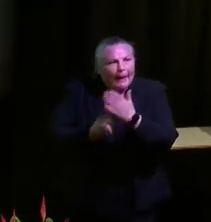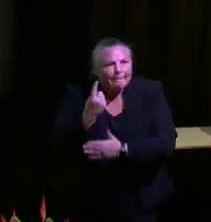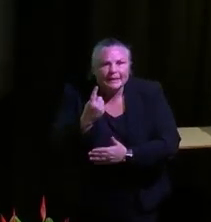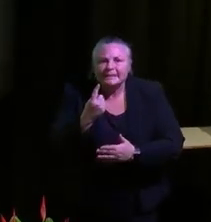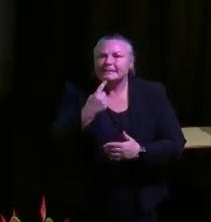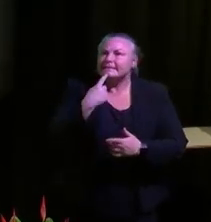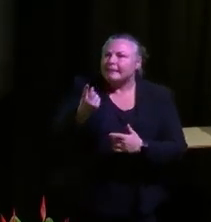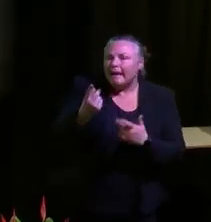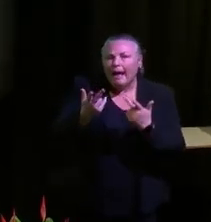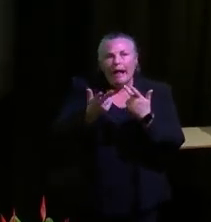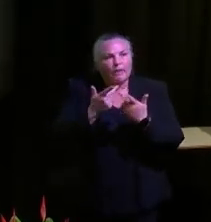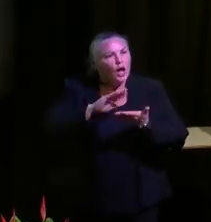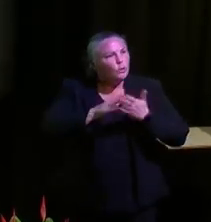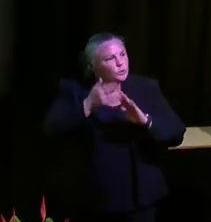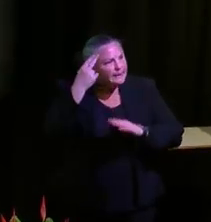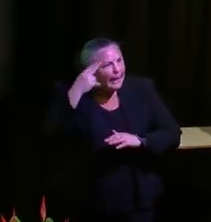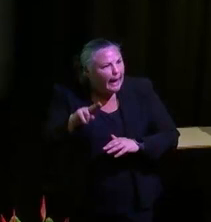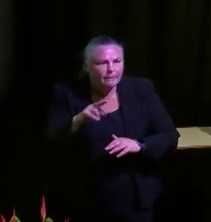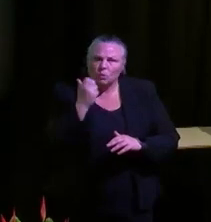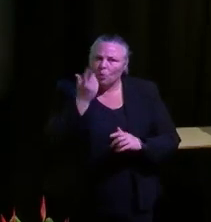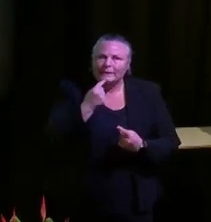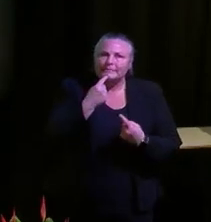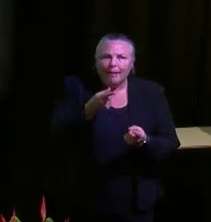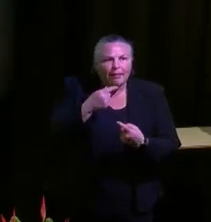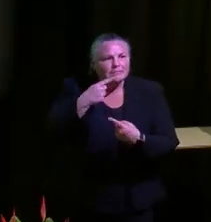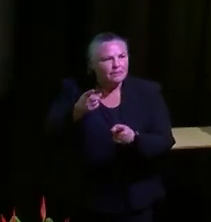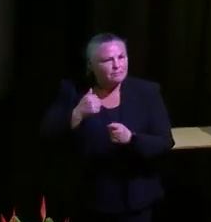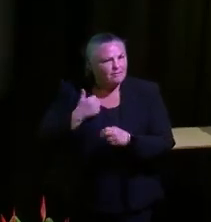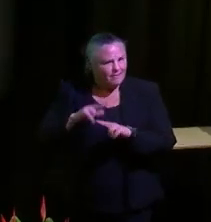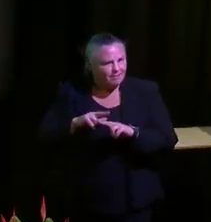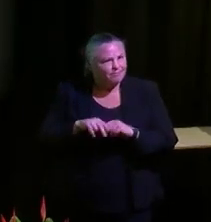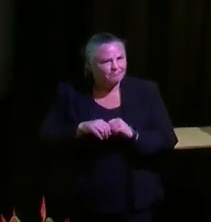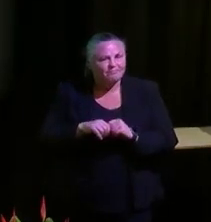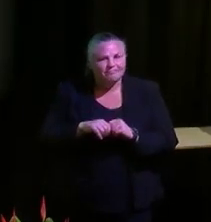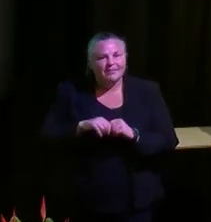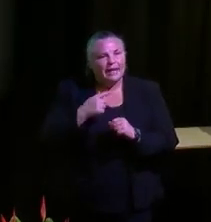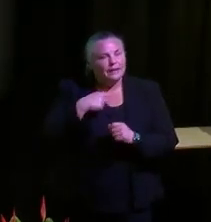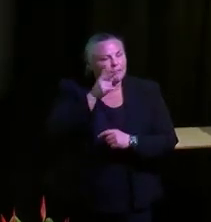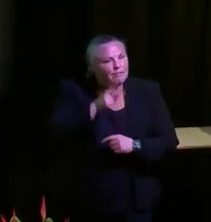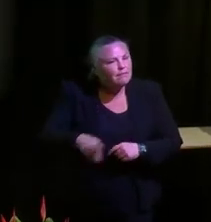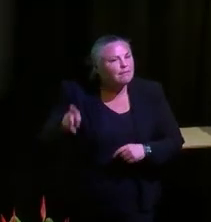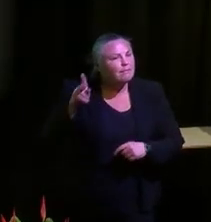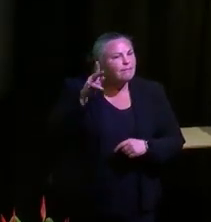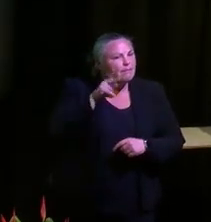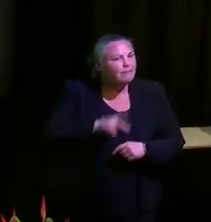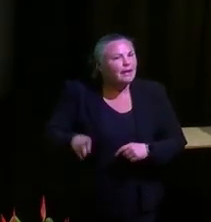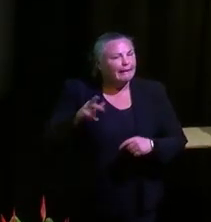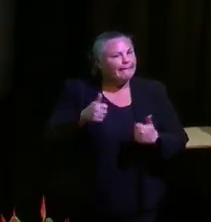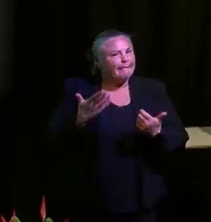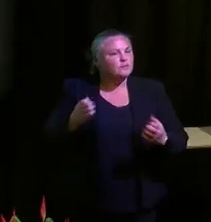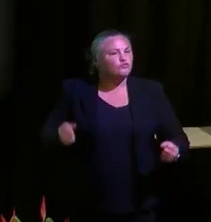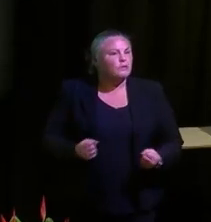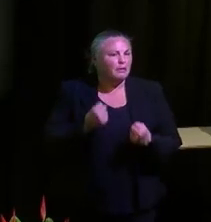of the other community names and members who were also part of that, and just that reiteration of the strength